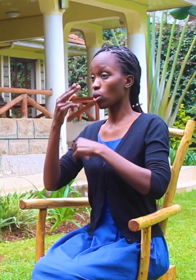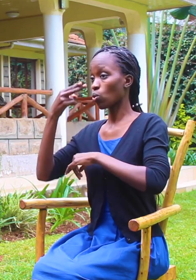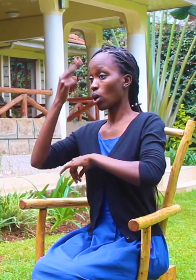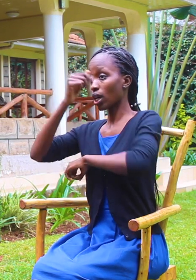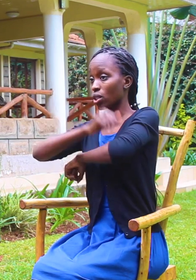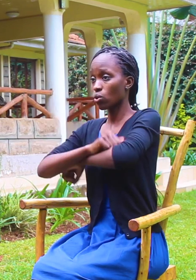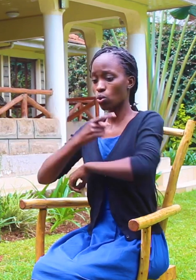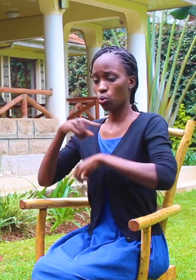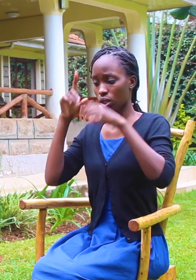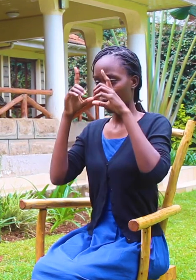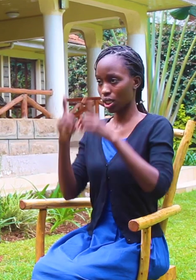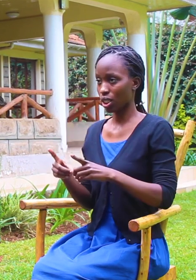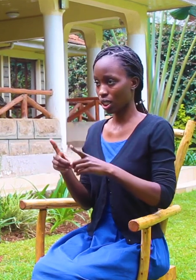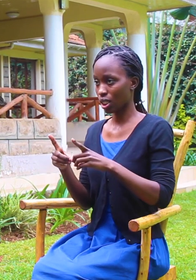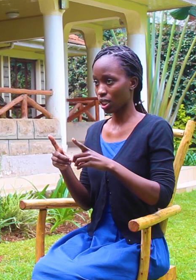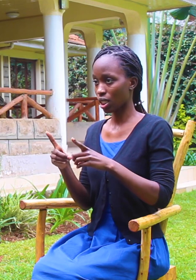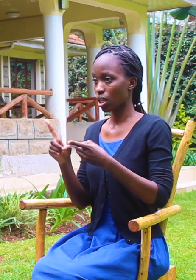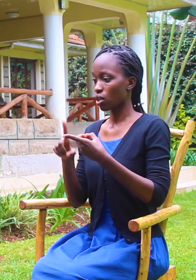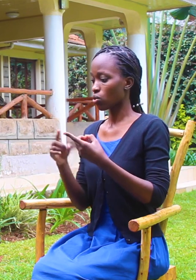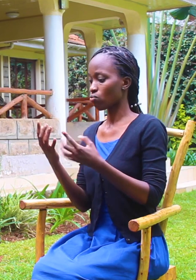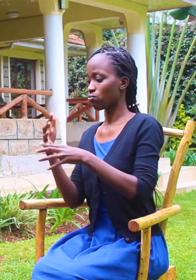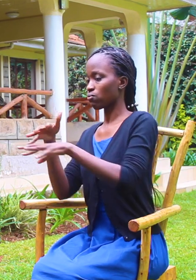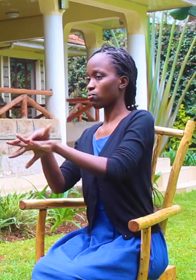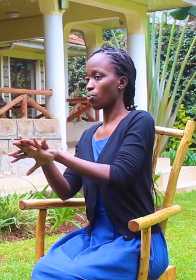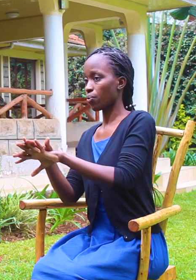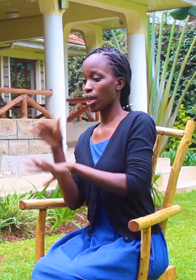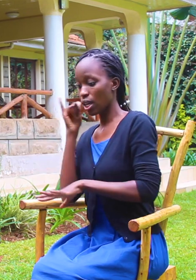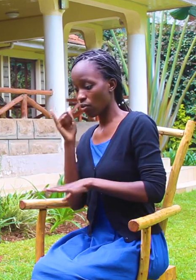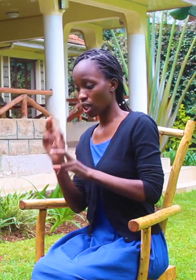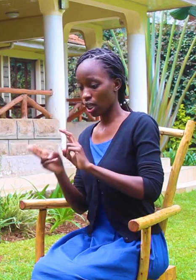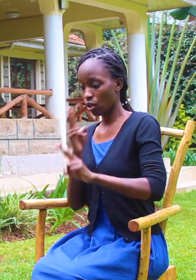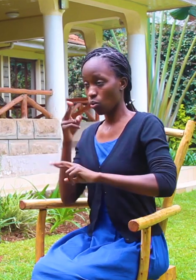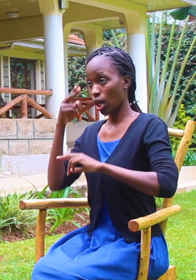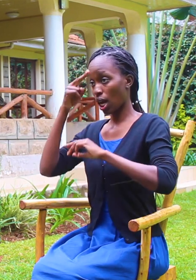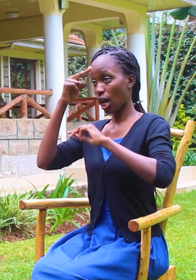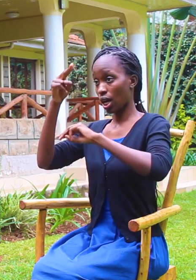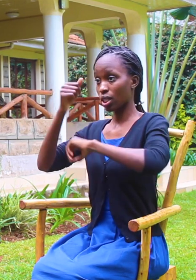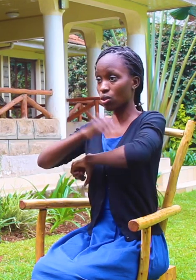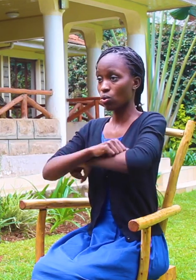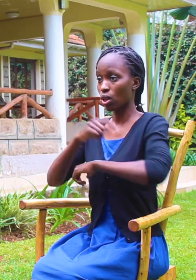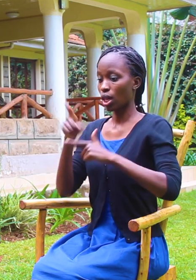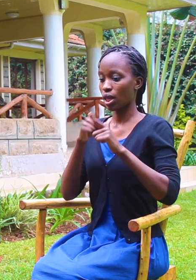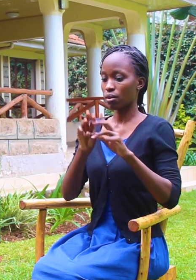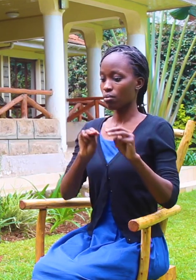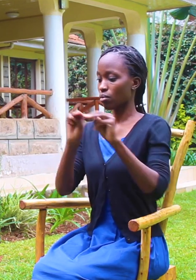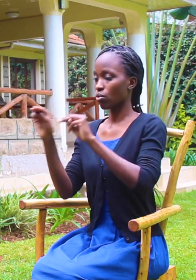made a decision to integrate her in a normal secondary school. We took her to Kambui Girls Secondary